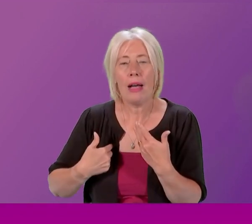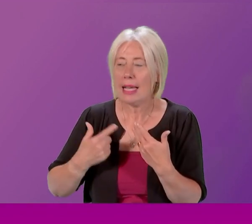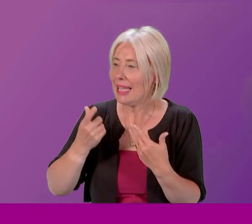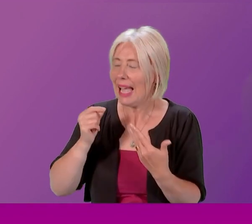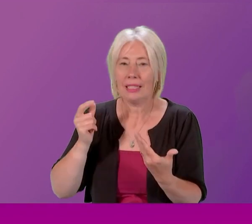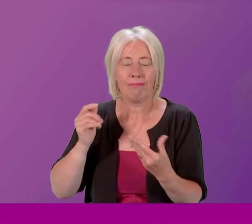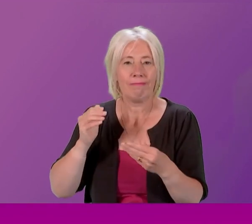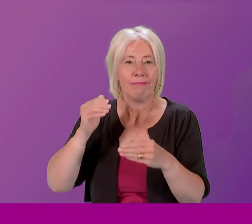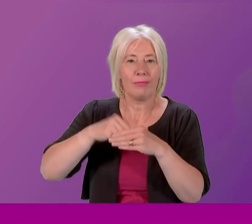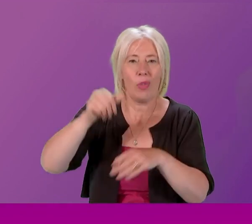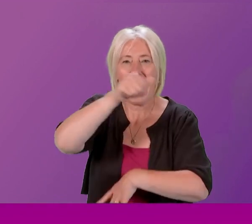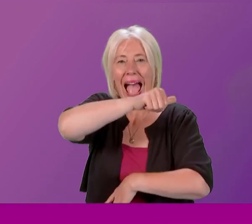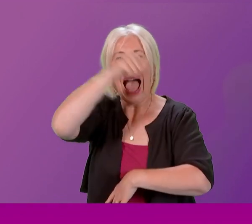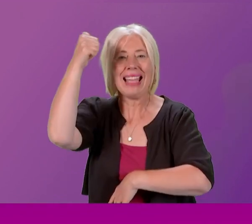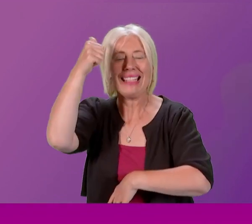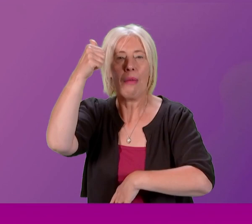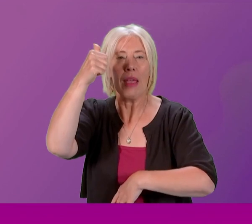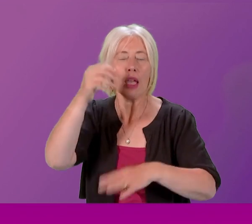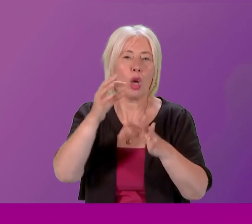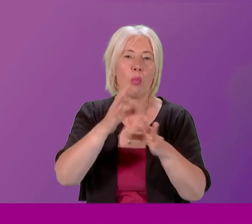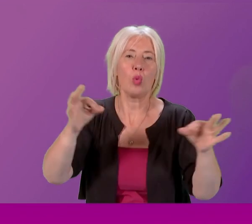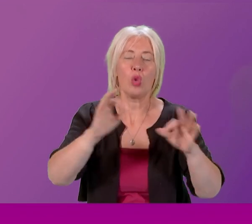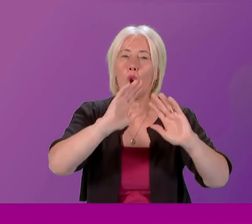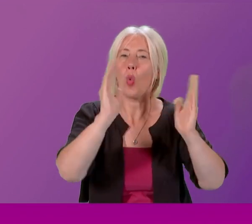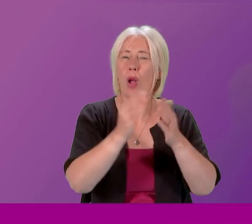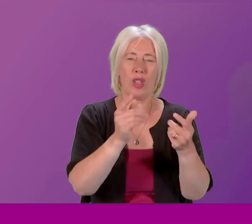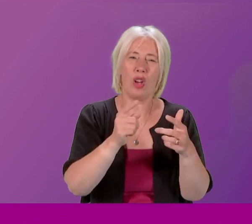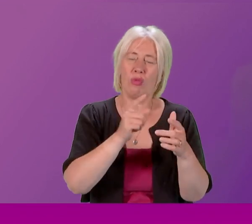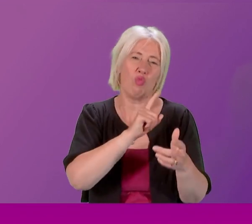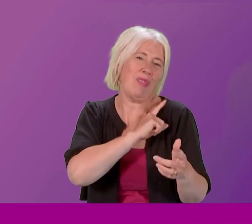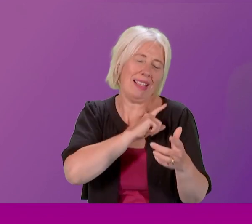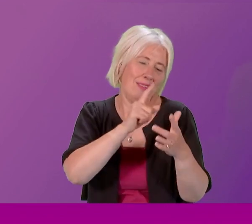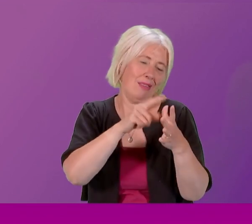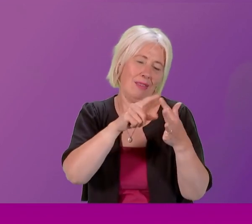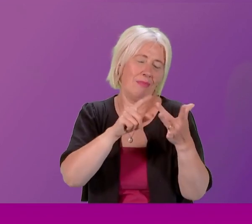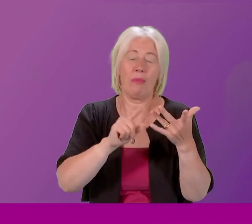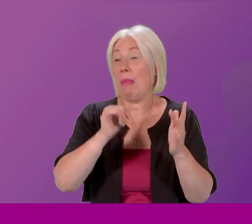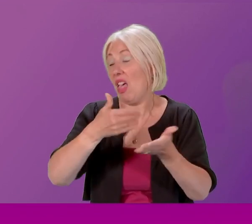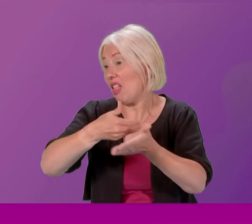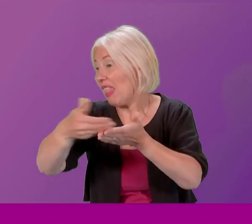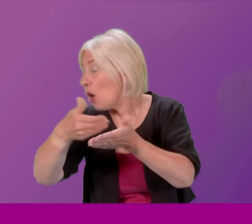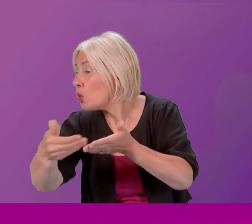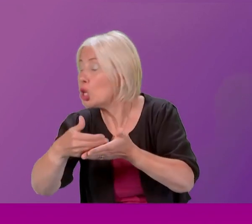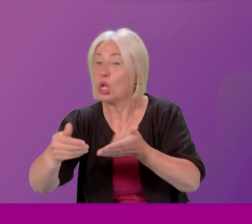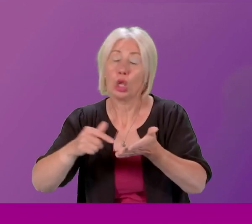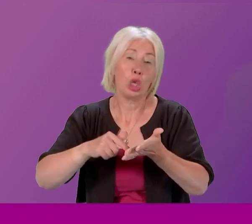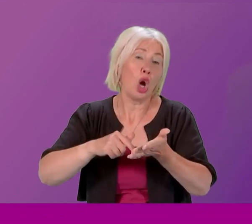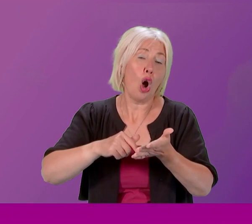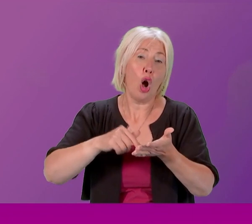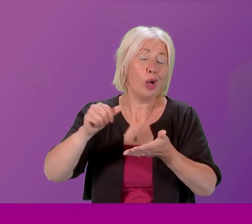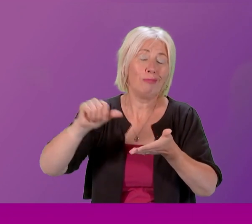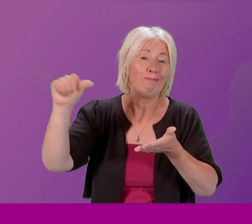cooperate with the academic music world, and this is for a lot of reasons, from the language to the lack of